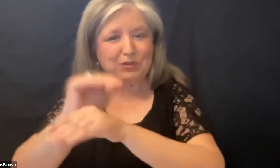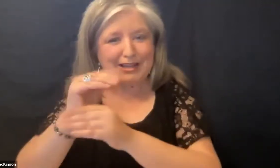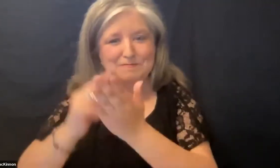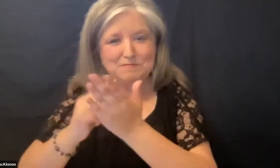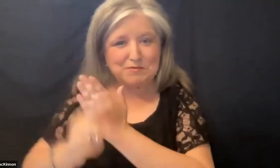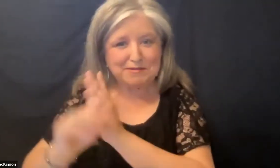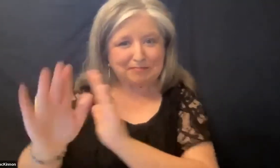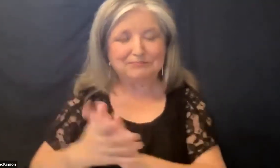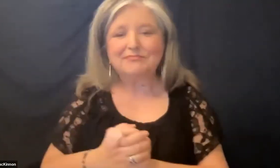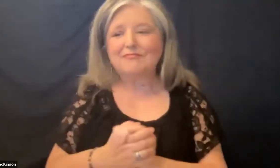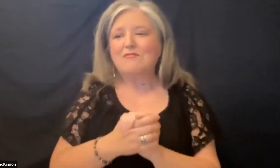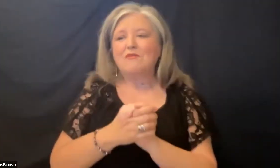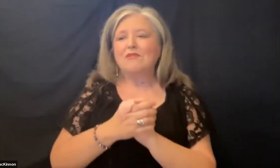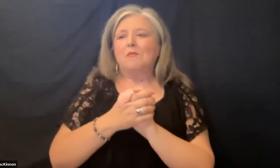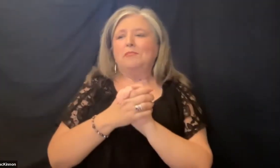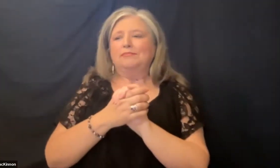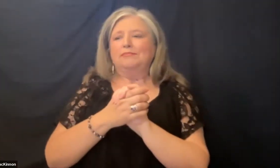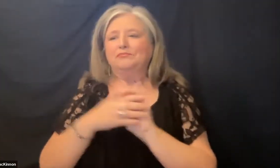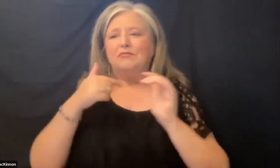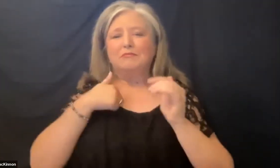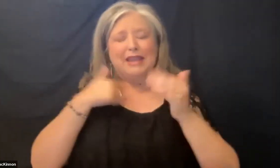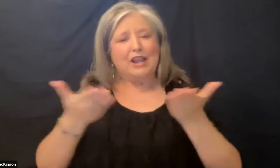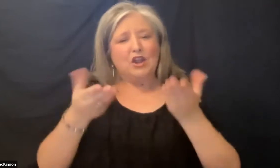And before we get started with our program,